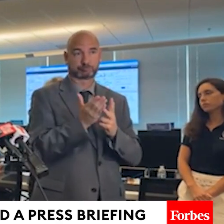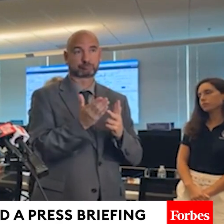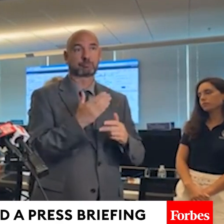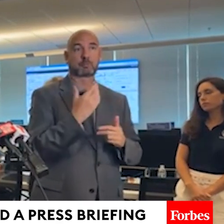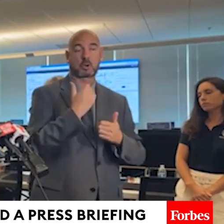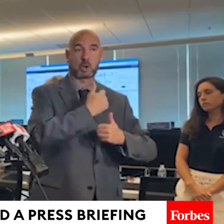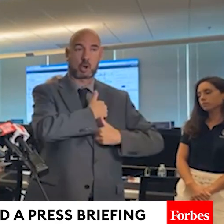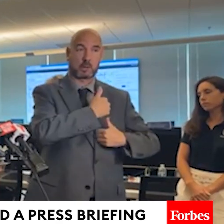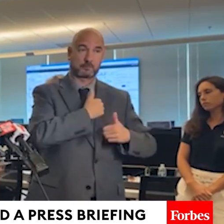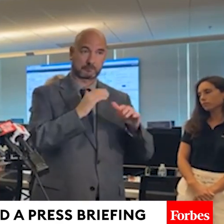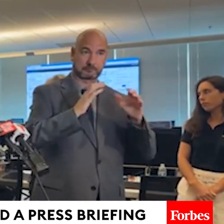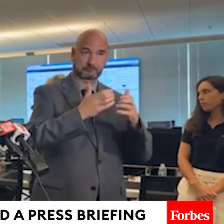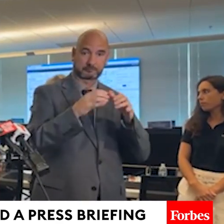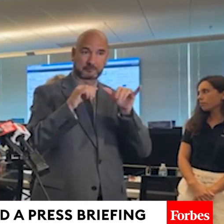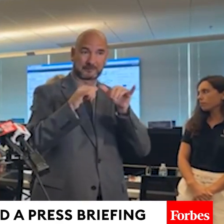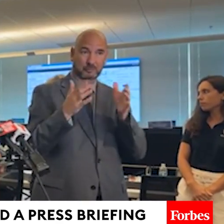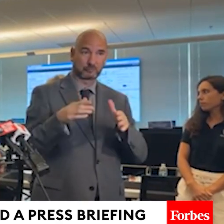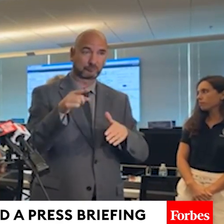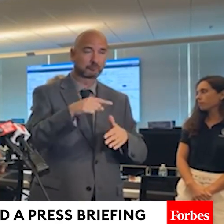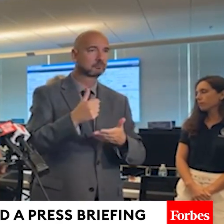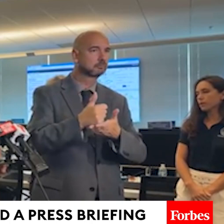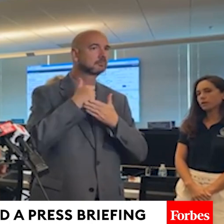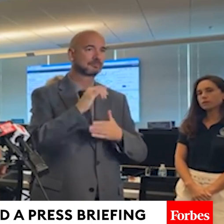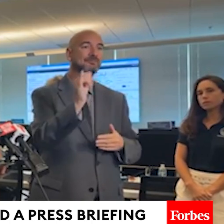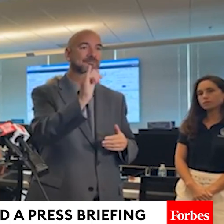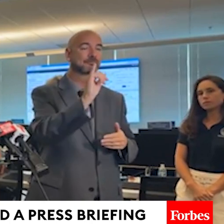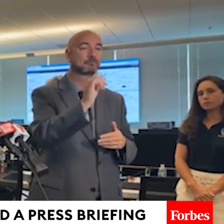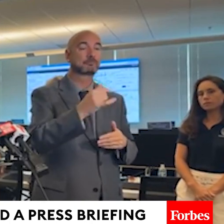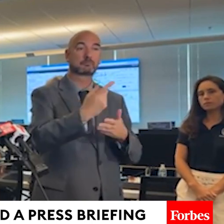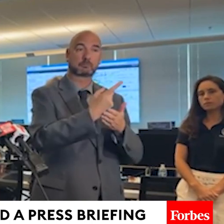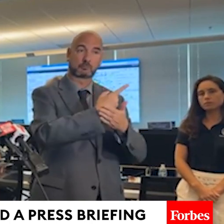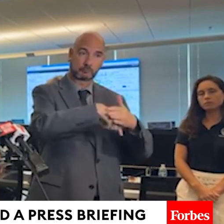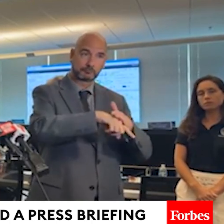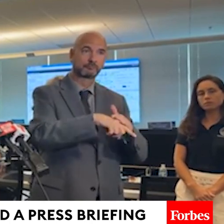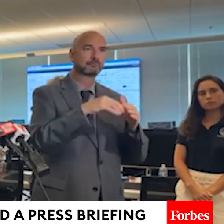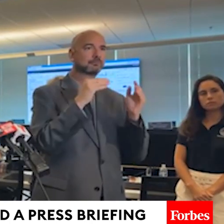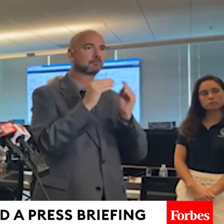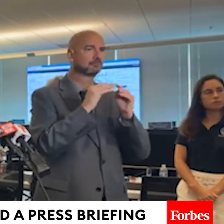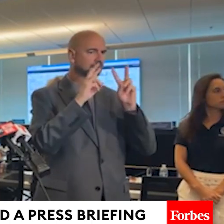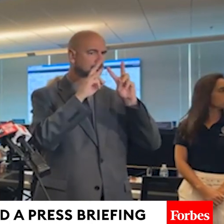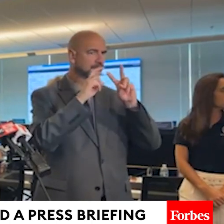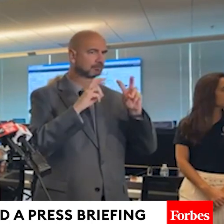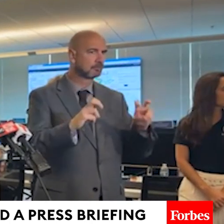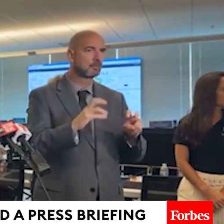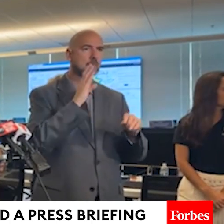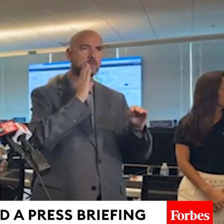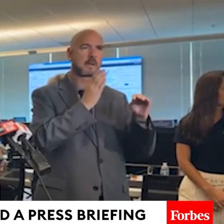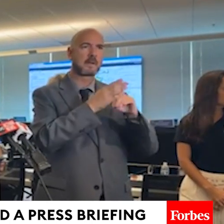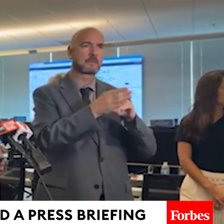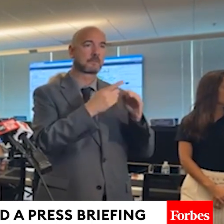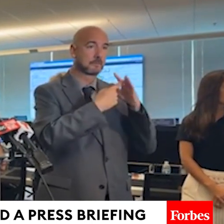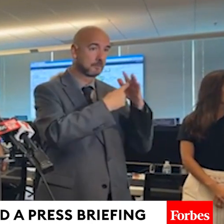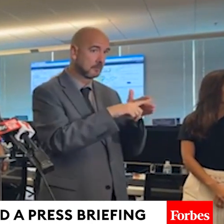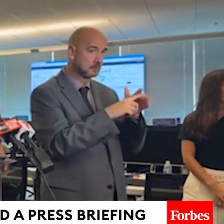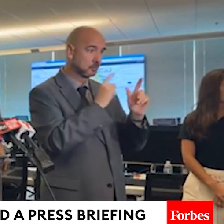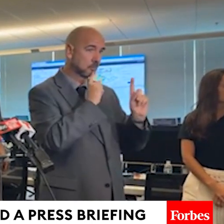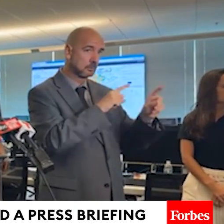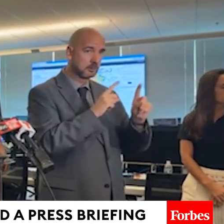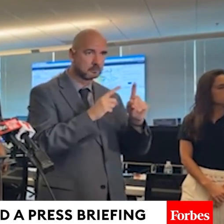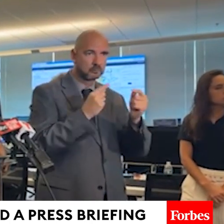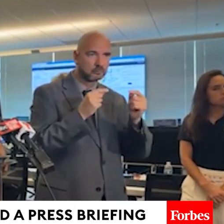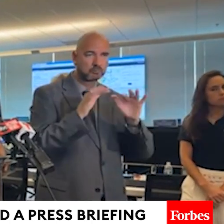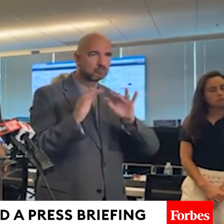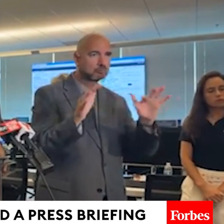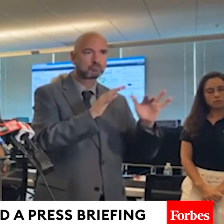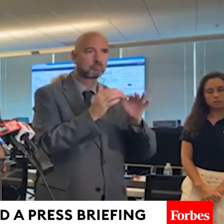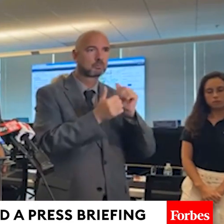well. So next week, as we go into a little deeper assessment after this initial response to the most urgent